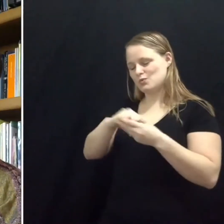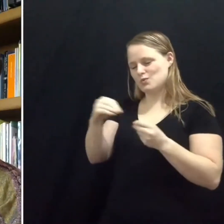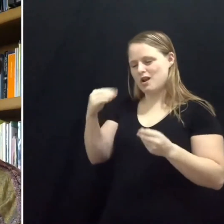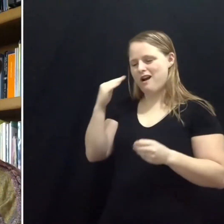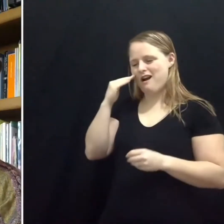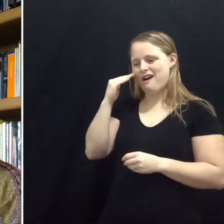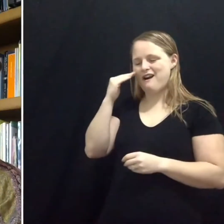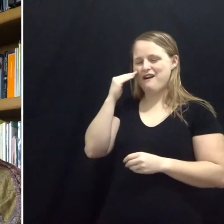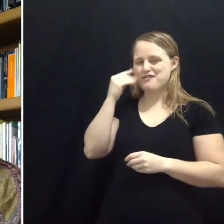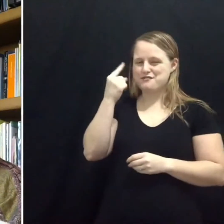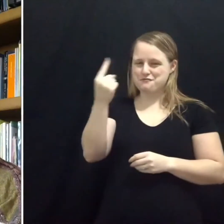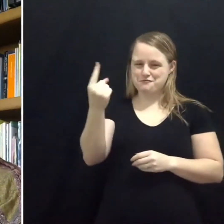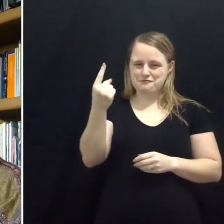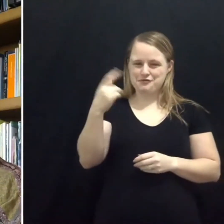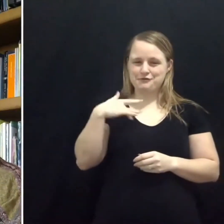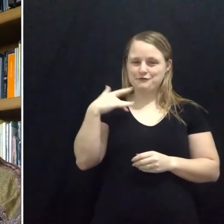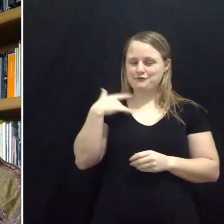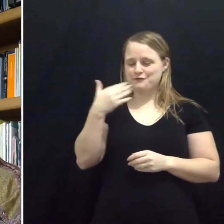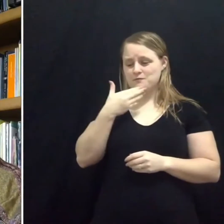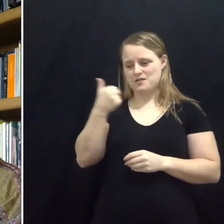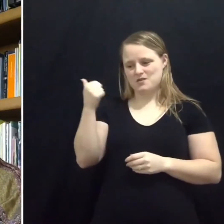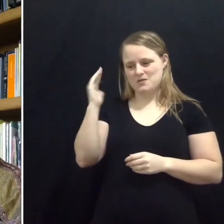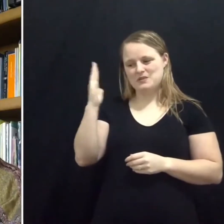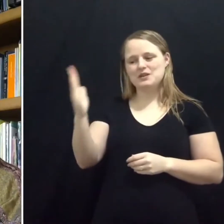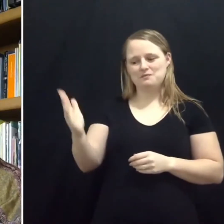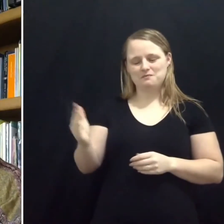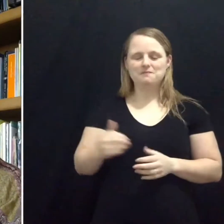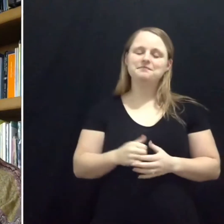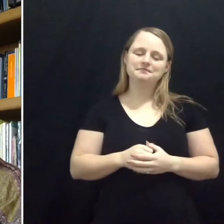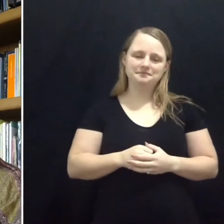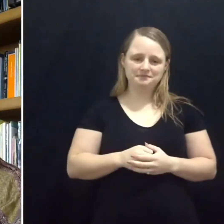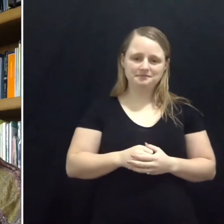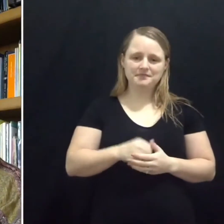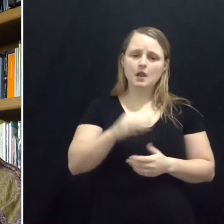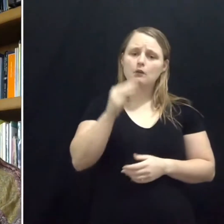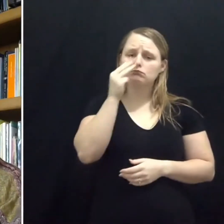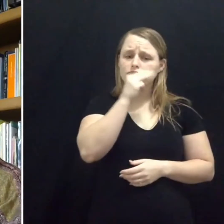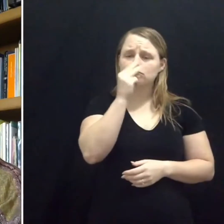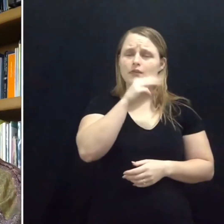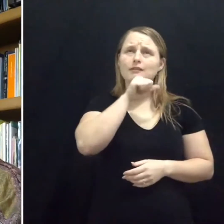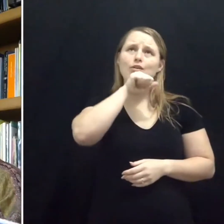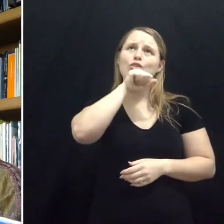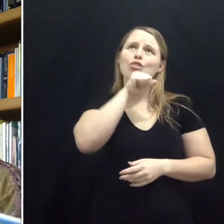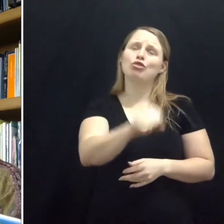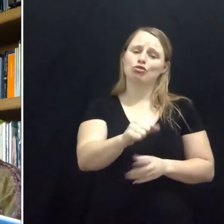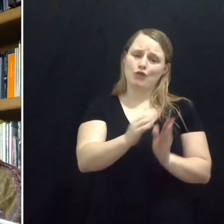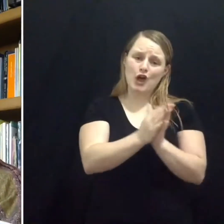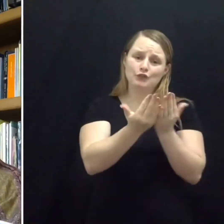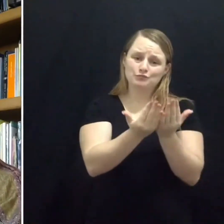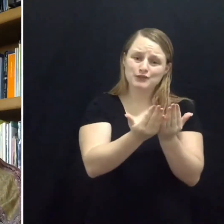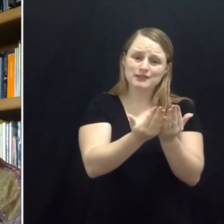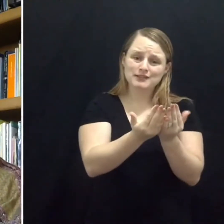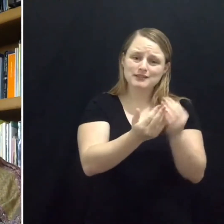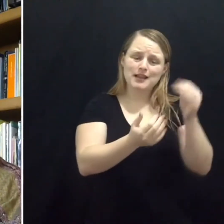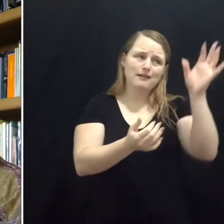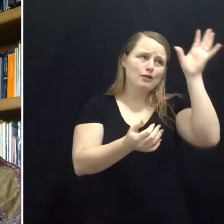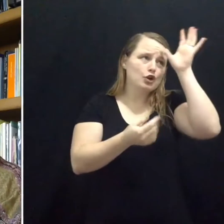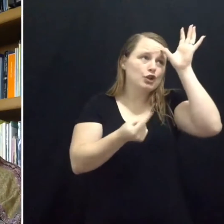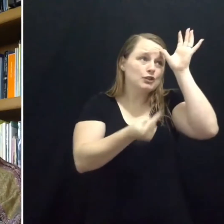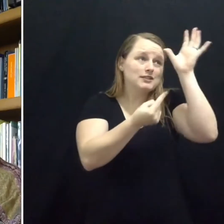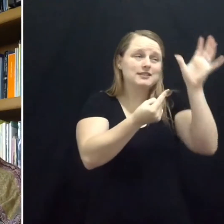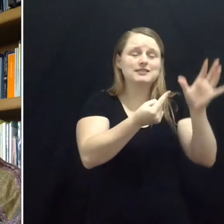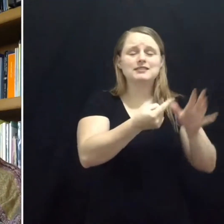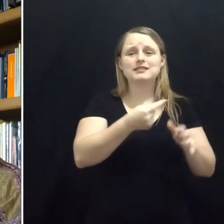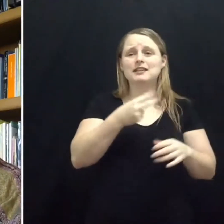you a story? I know just the one to help you feel better." Micah loved books,